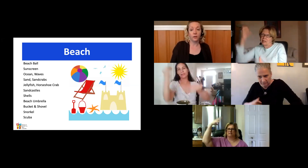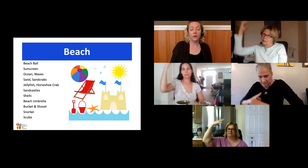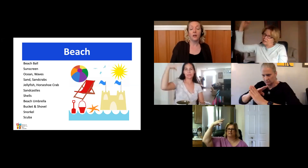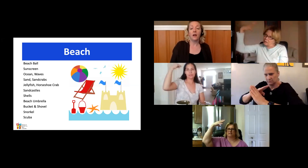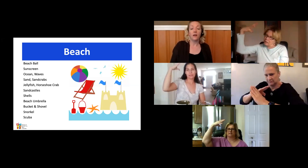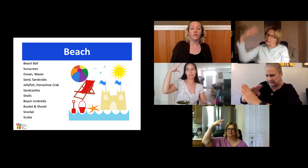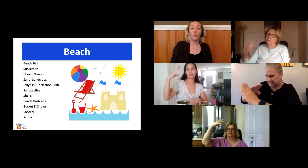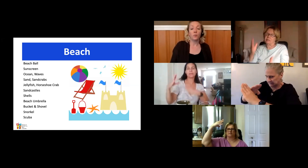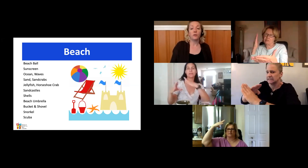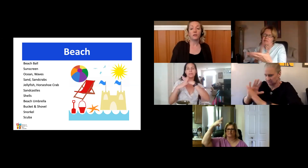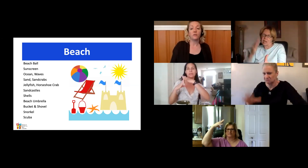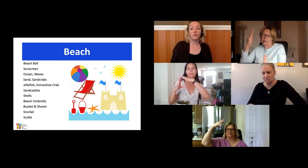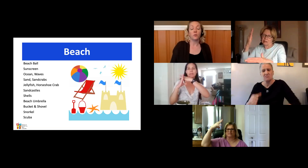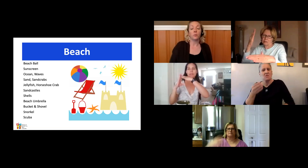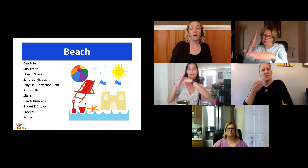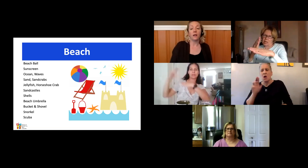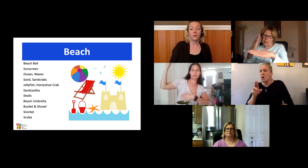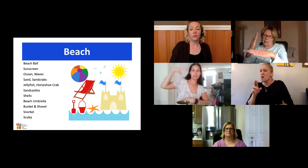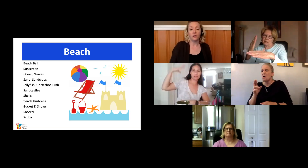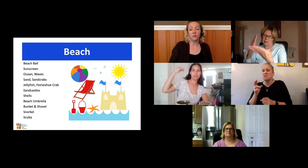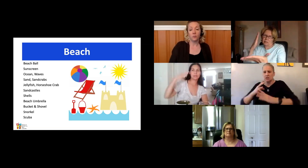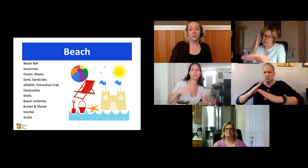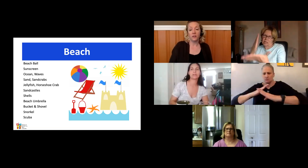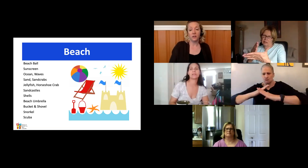the sun or protecting yourself from the sun. Mm-hmm.